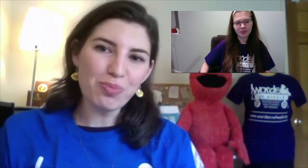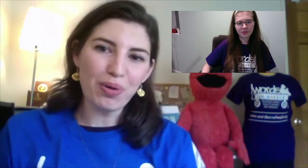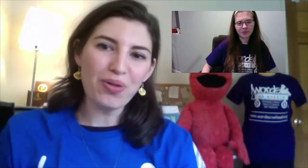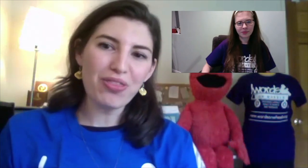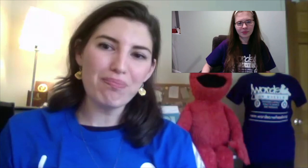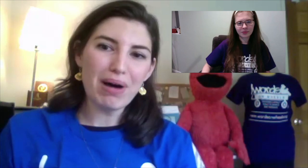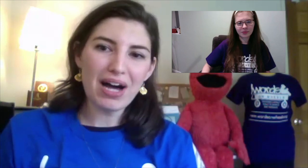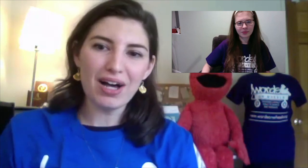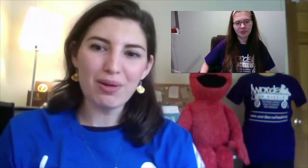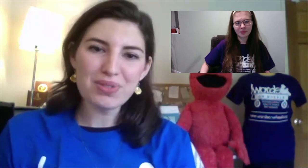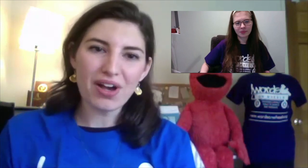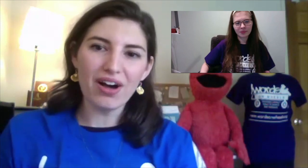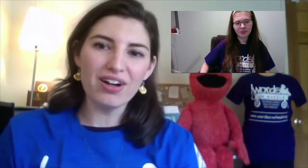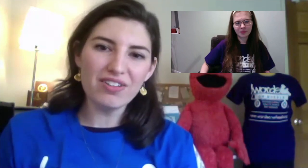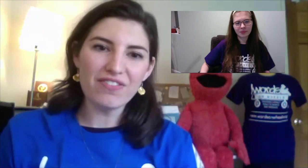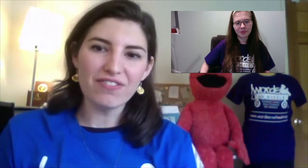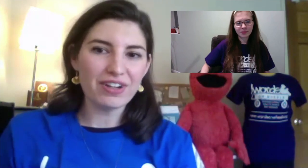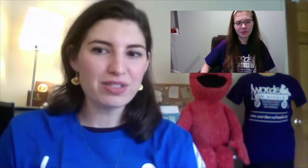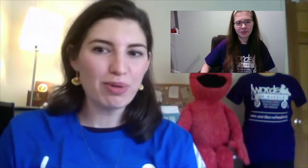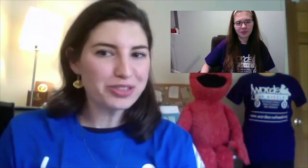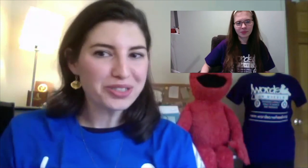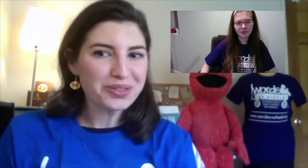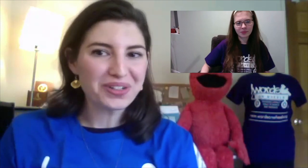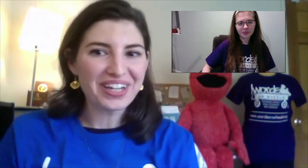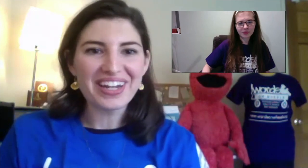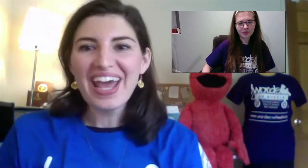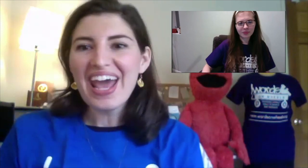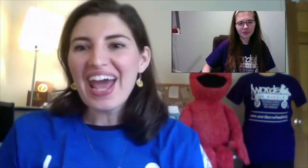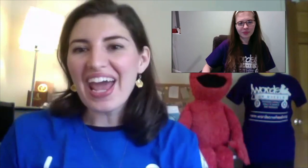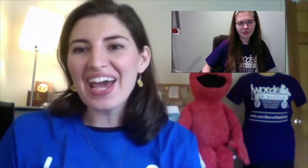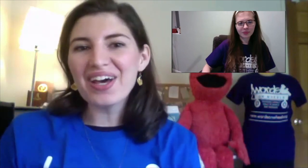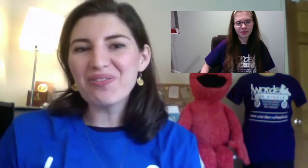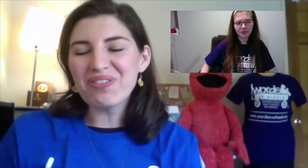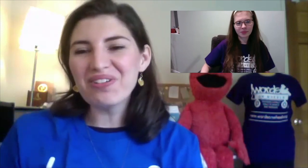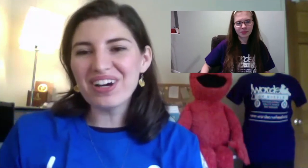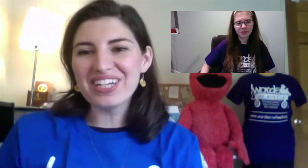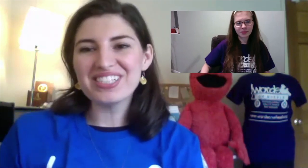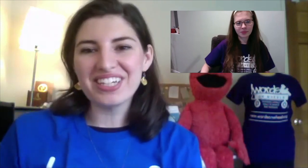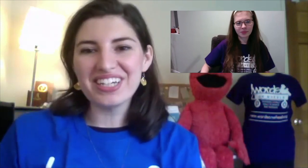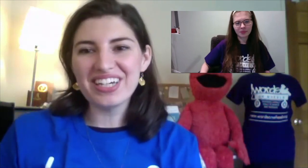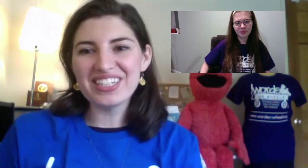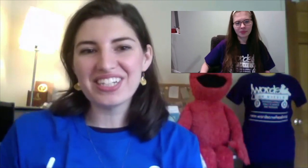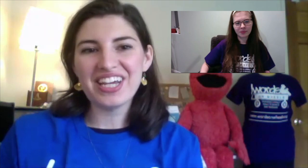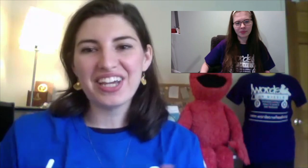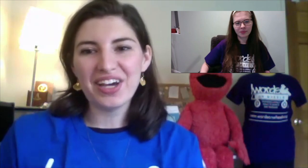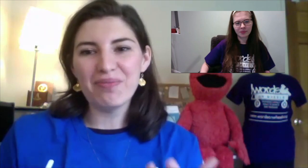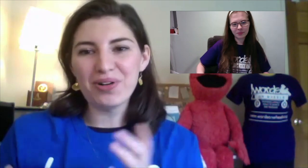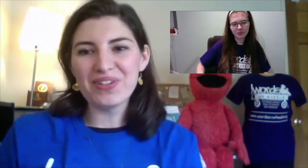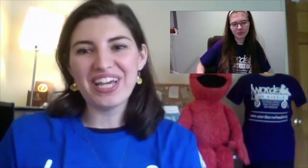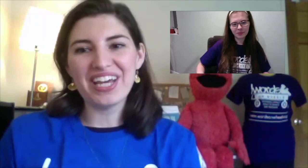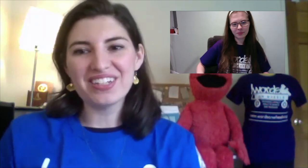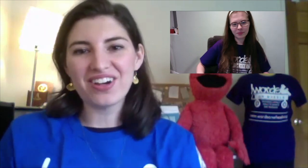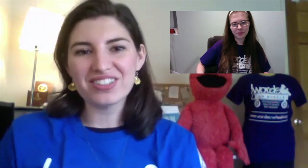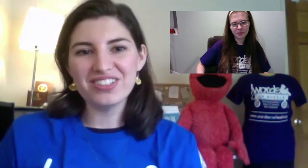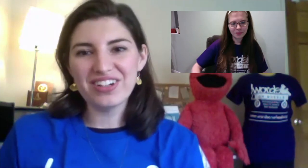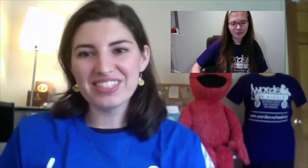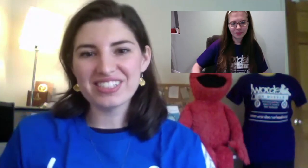both moms of very small children. And we wanted to take a moment and talk to you guys